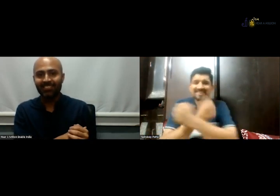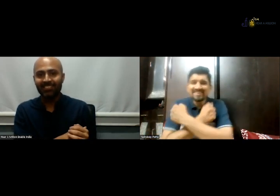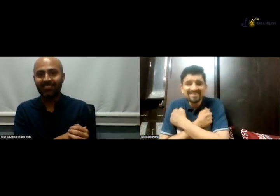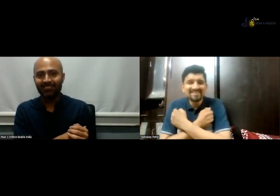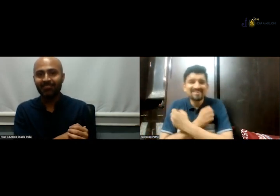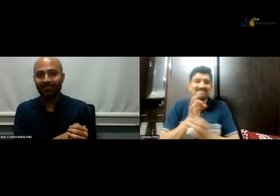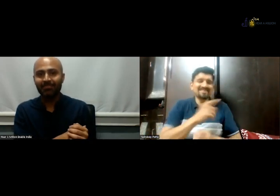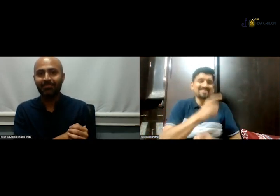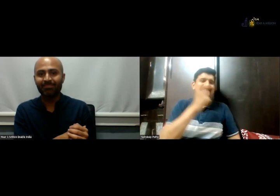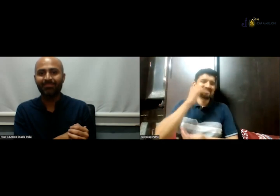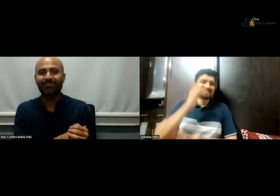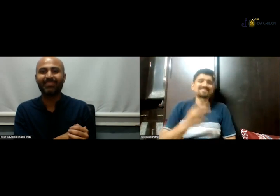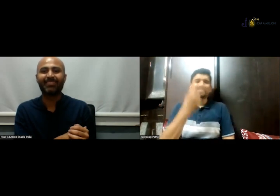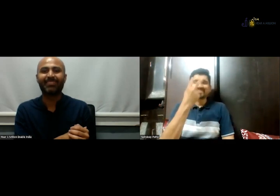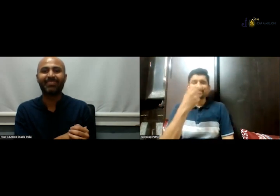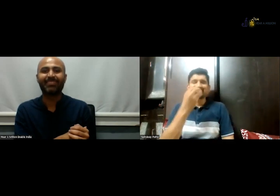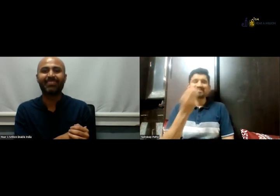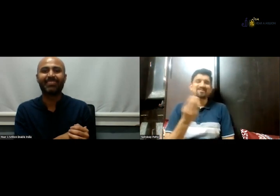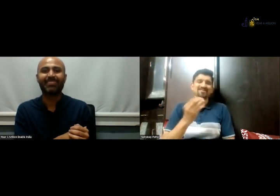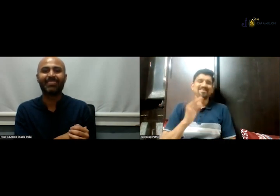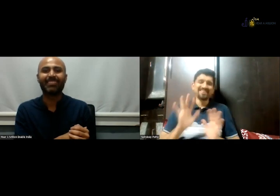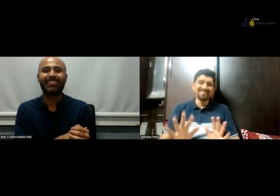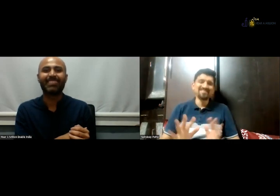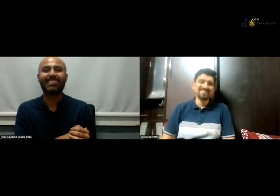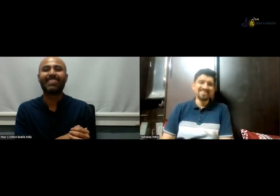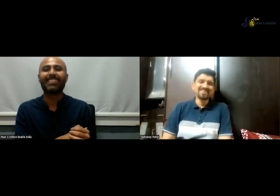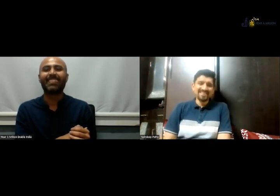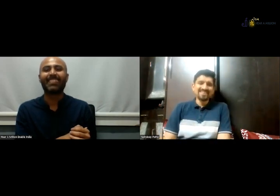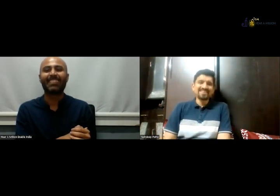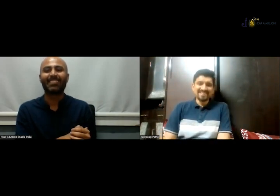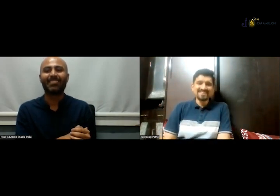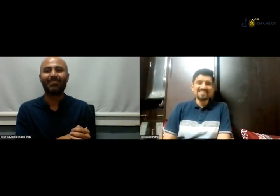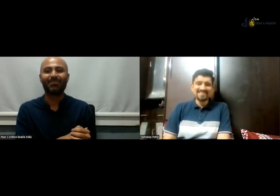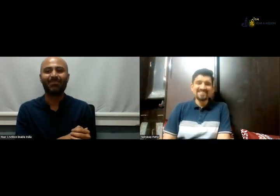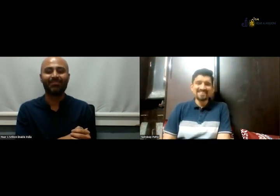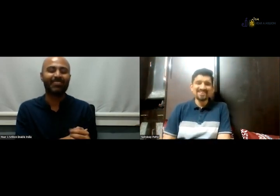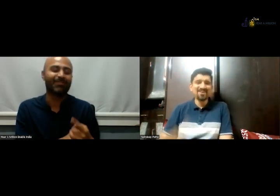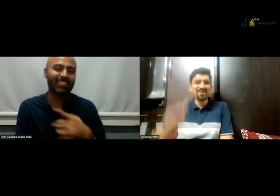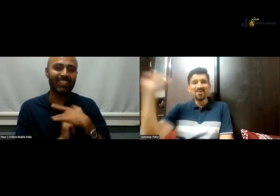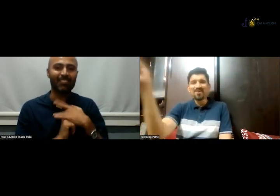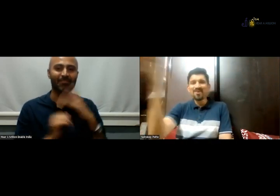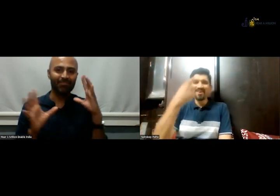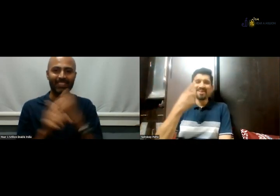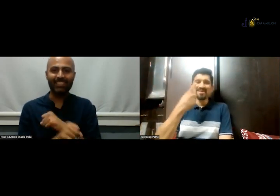Congratulations to him. But my wife is not here. So yeah, he cried